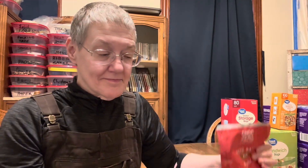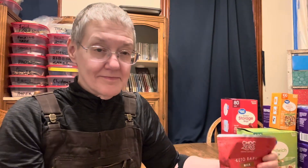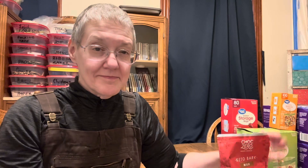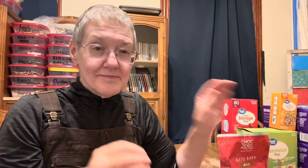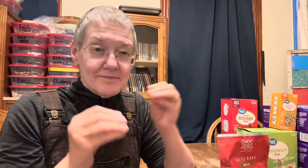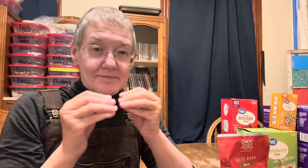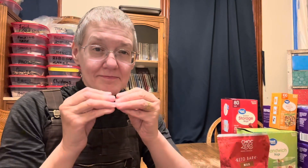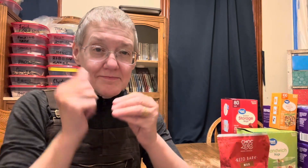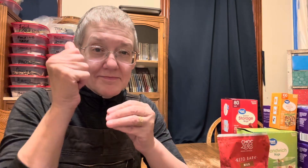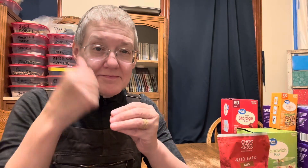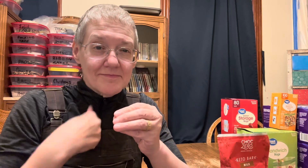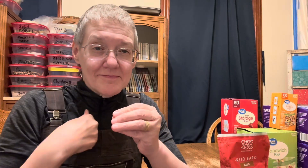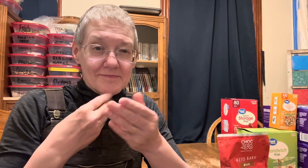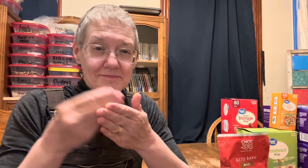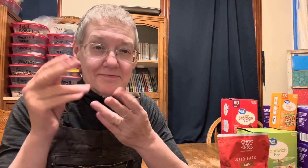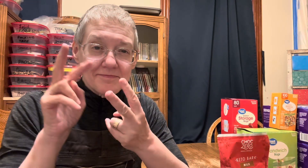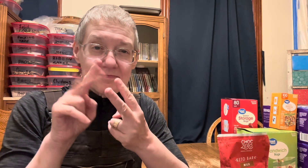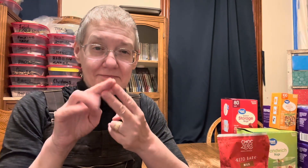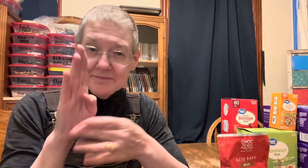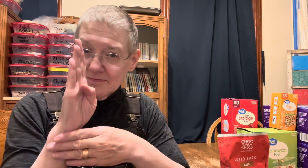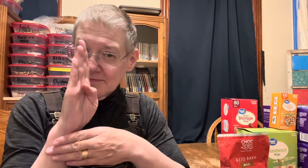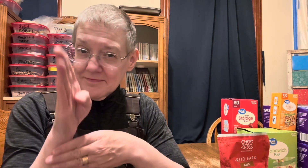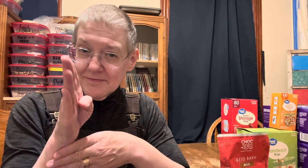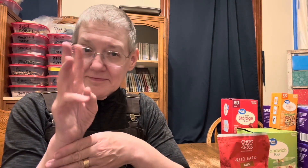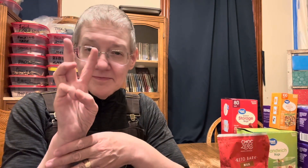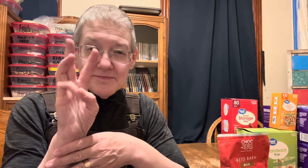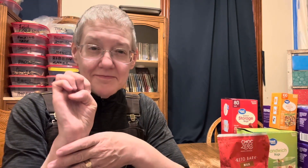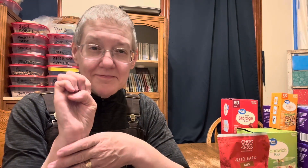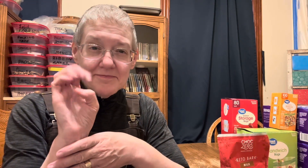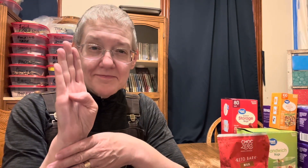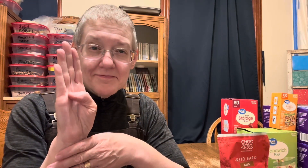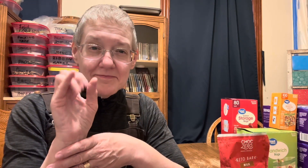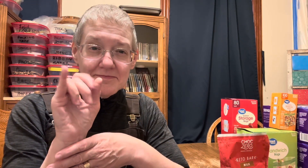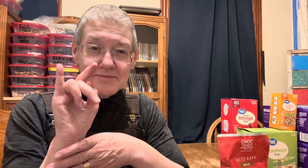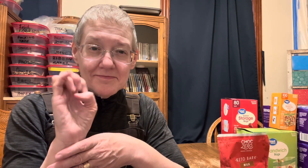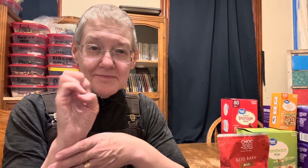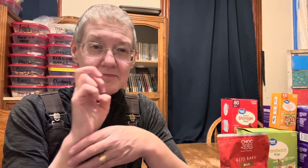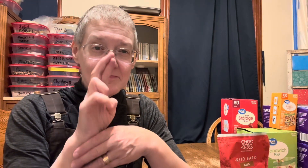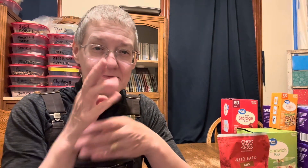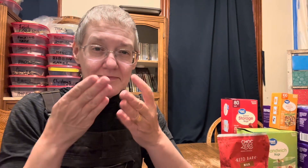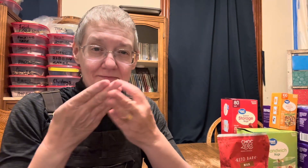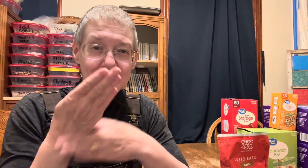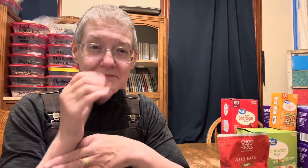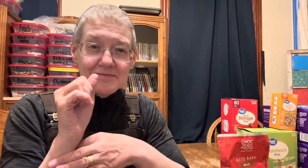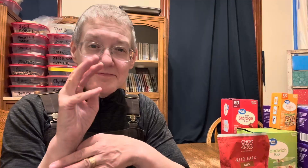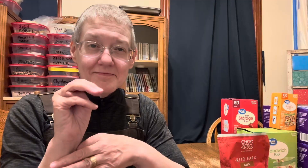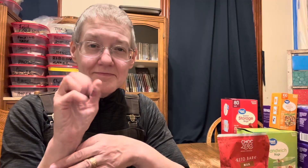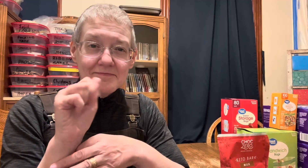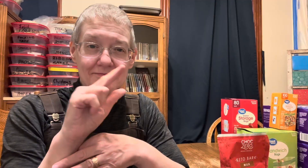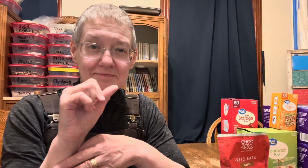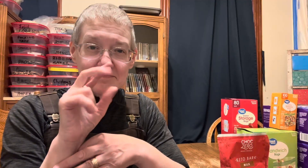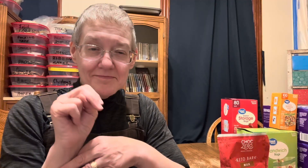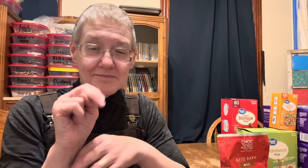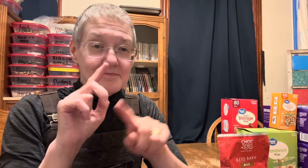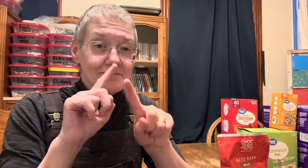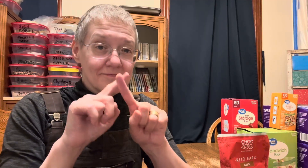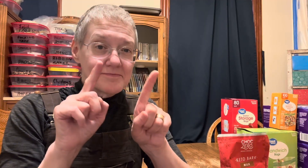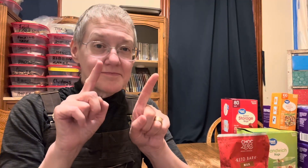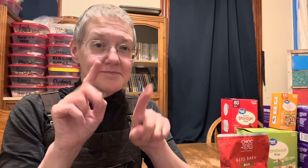And this is a brand we like to use. Most of the time, I either buy straight from their website or through Amazon. But this is